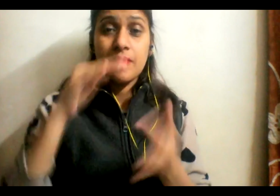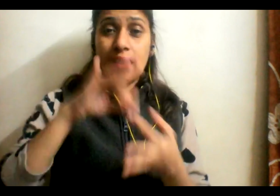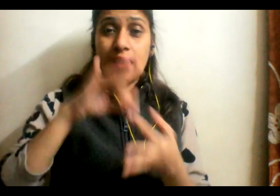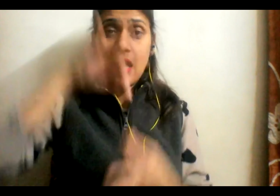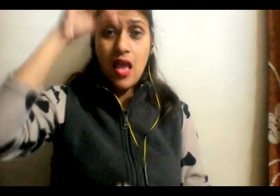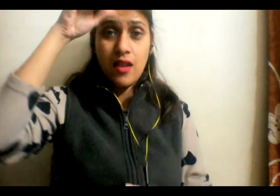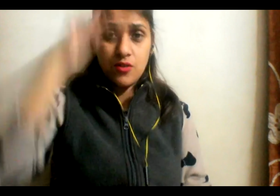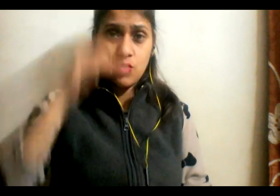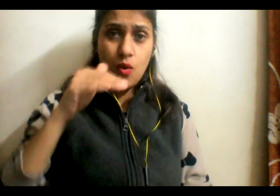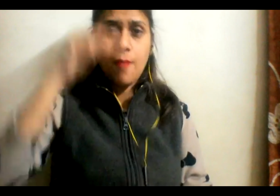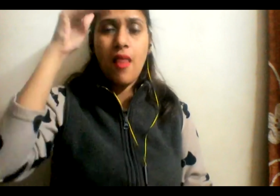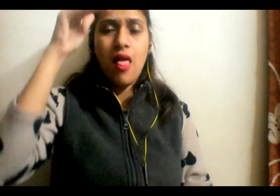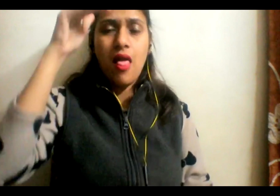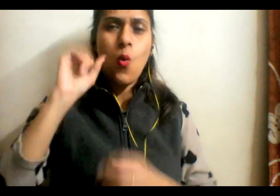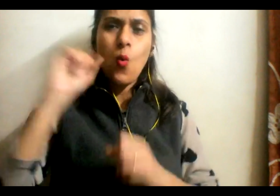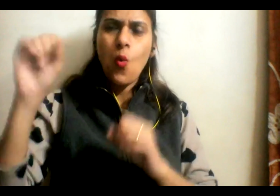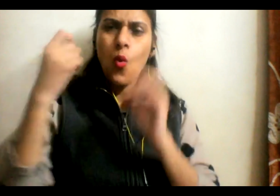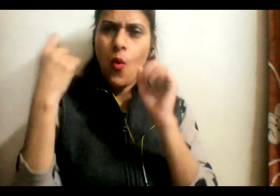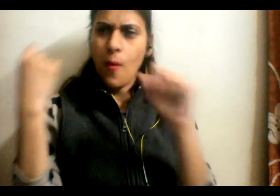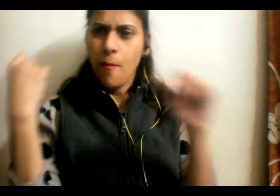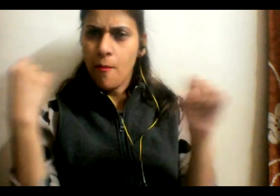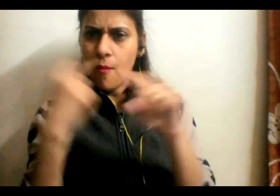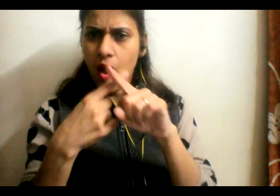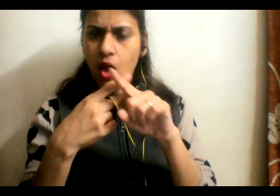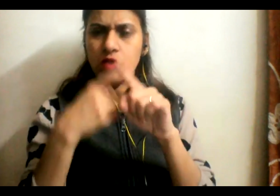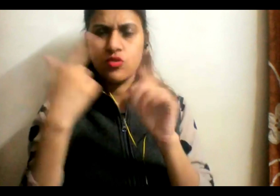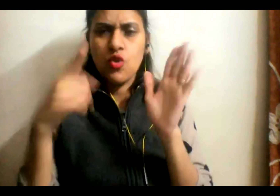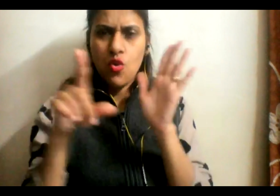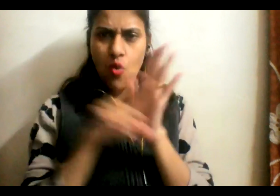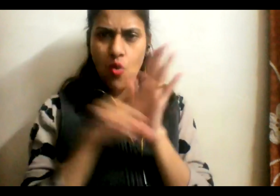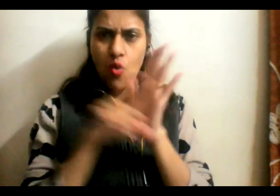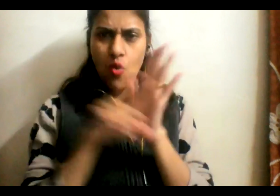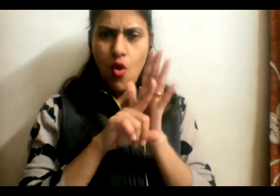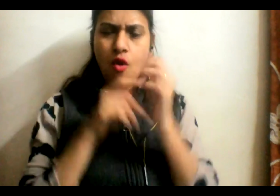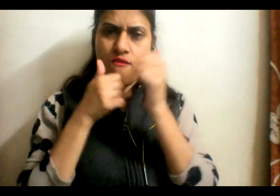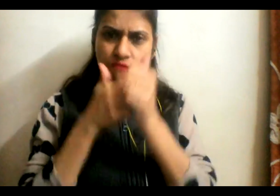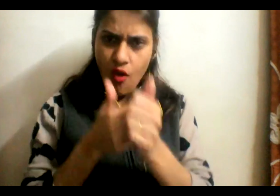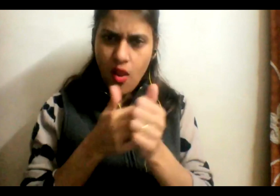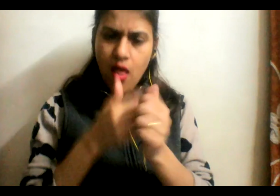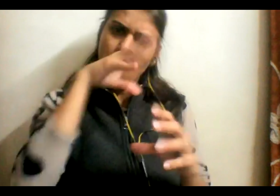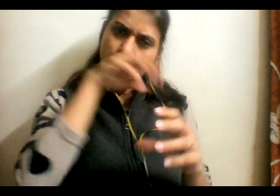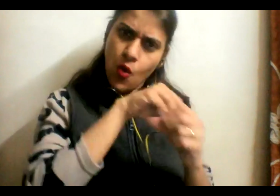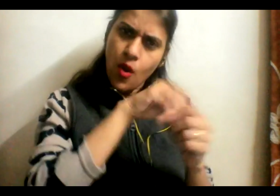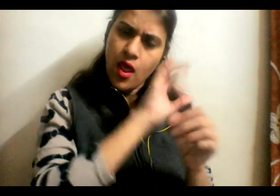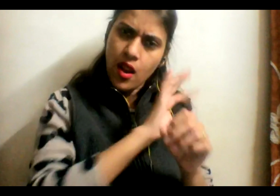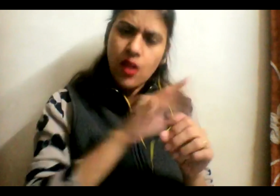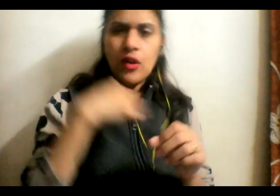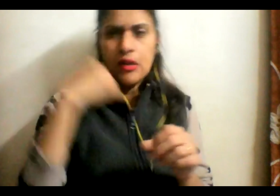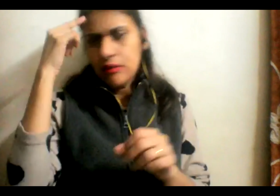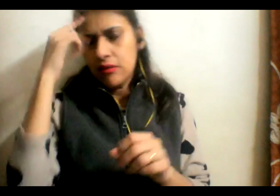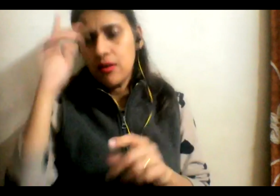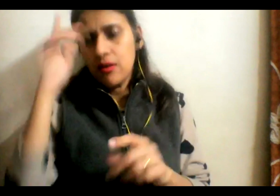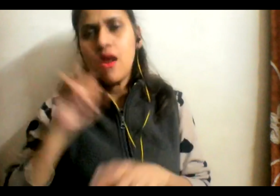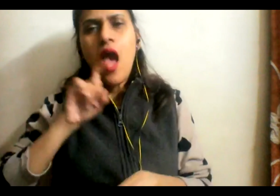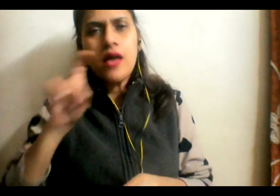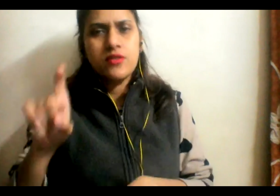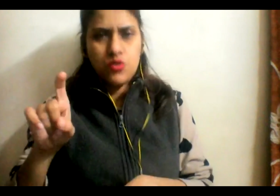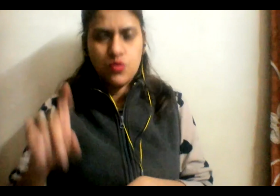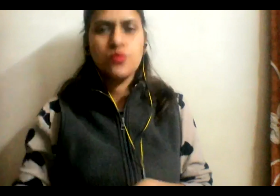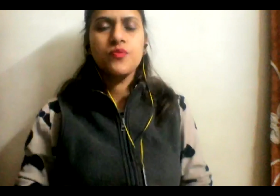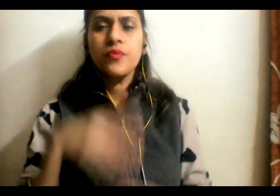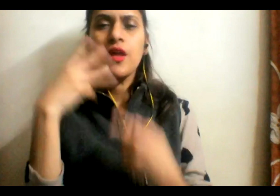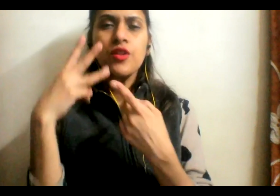terms of height also, or not, or it should be included. What is your opinion on it? And the